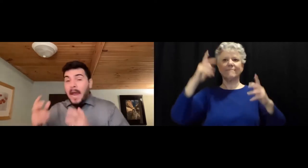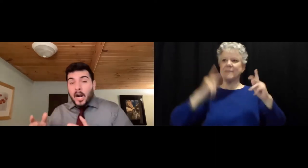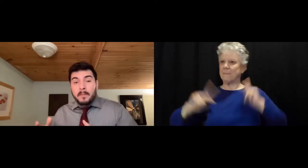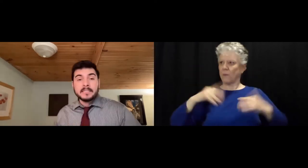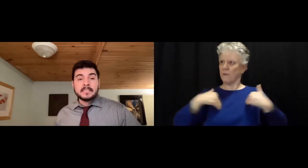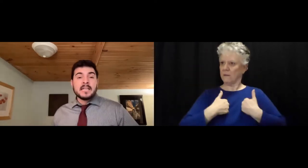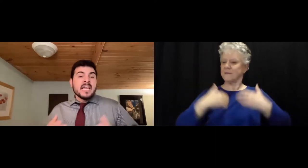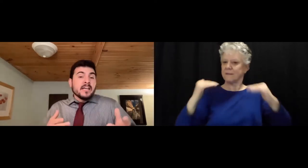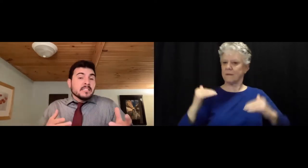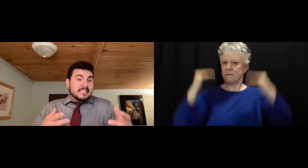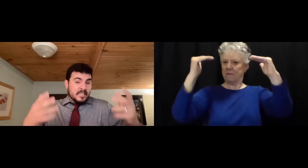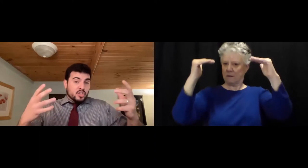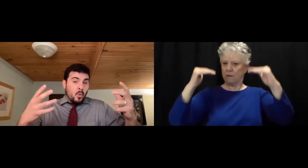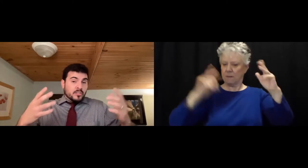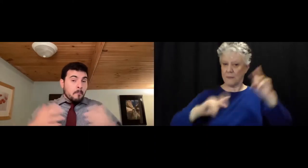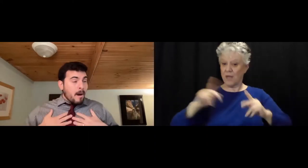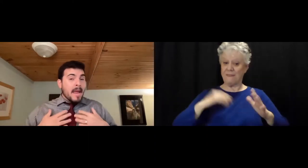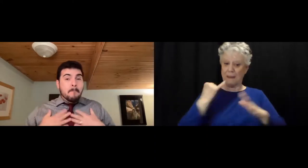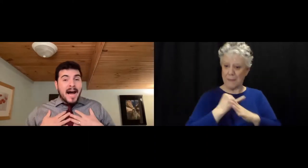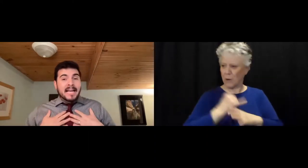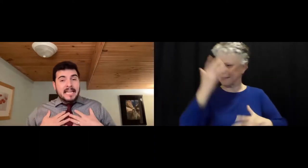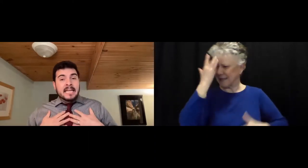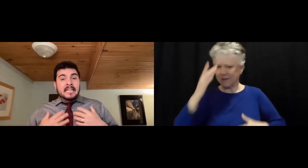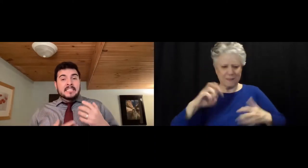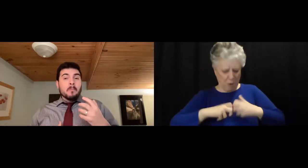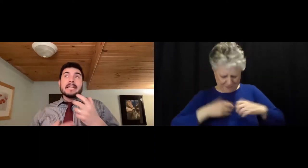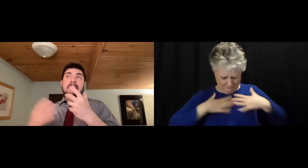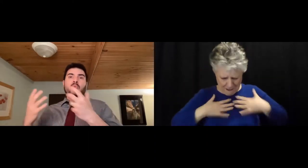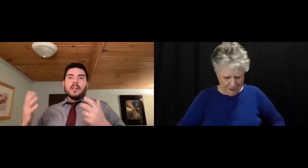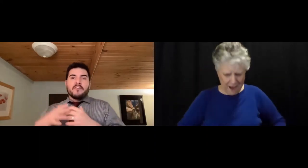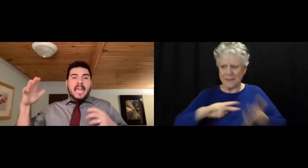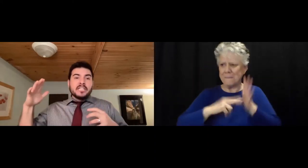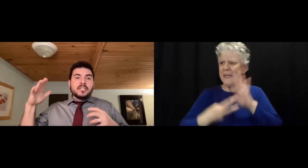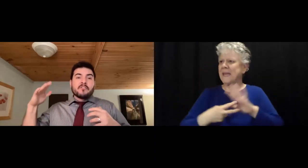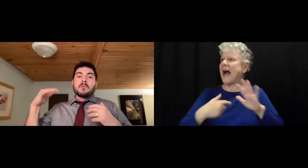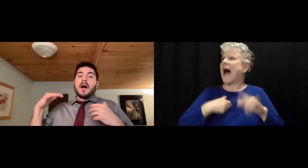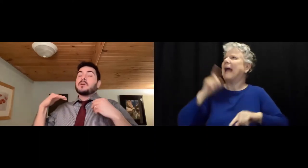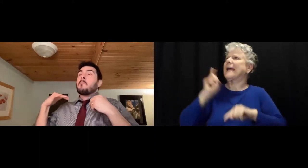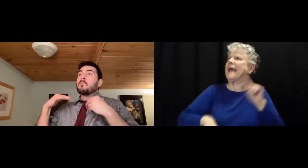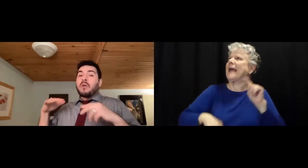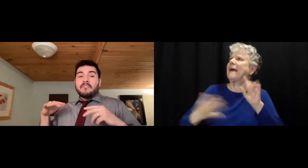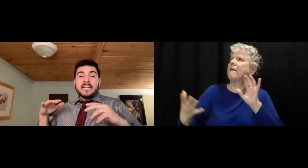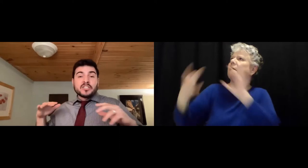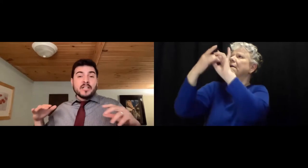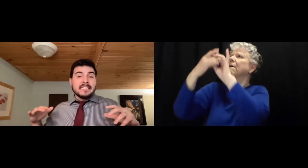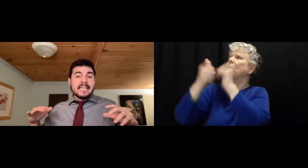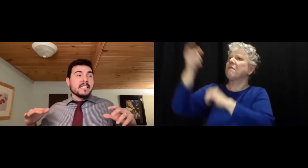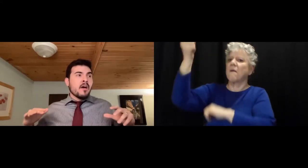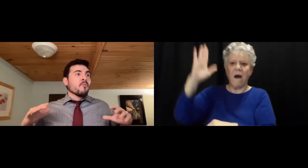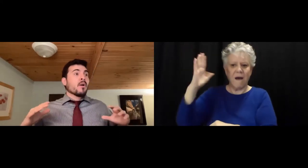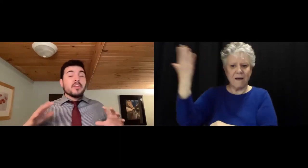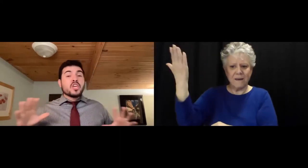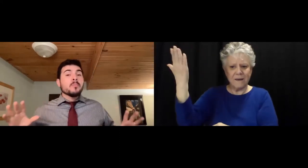the impairments, illnesses, and disorders of my body signal my disqualification from God's providential